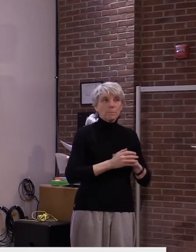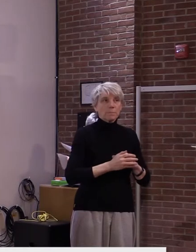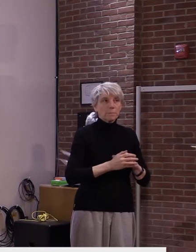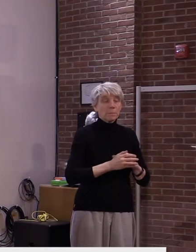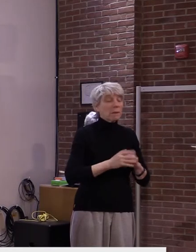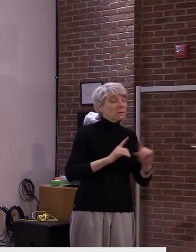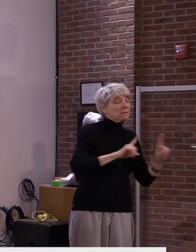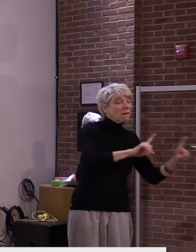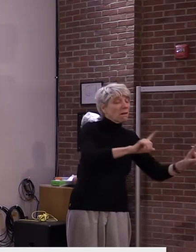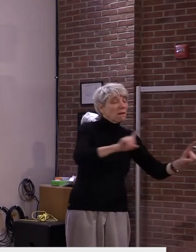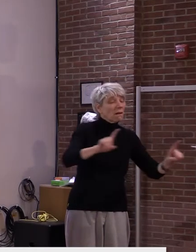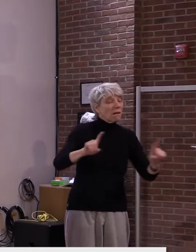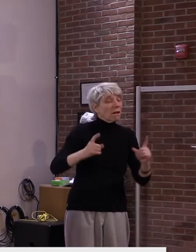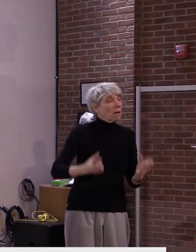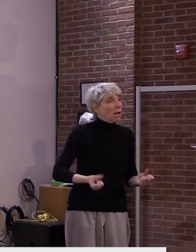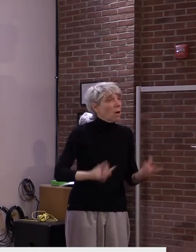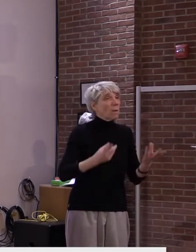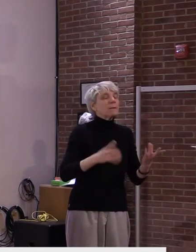of 2.2%.